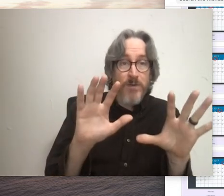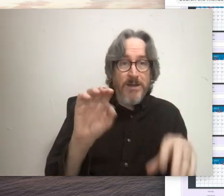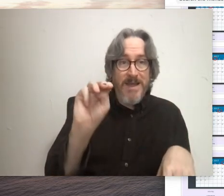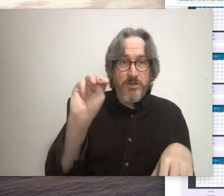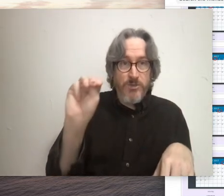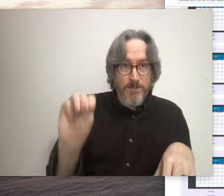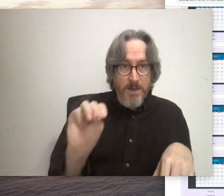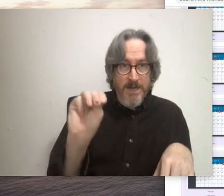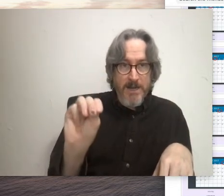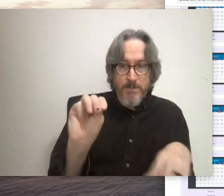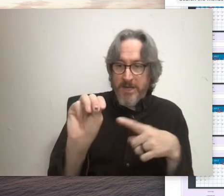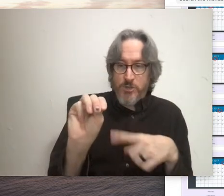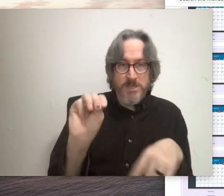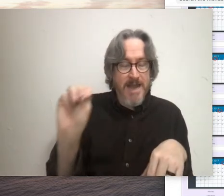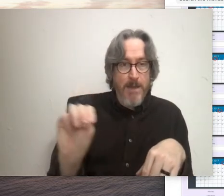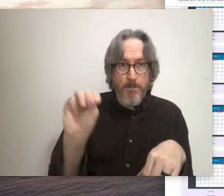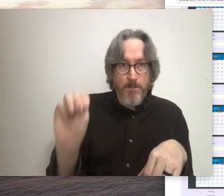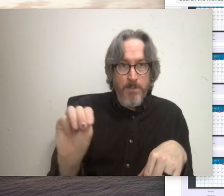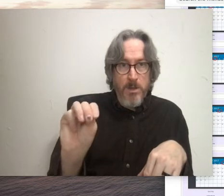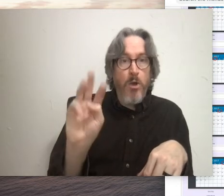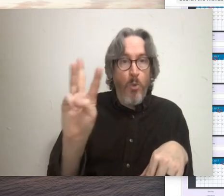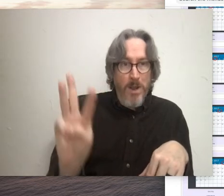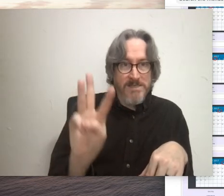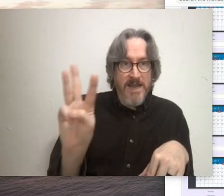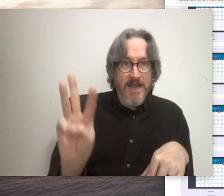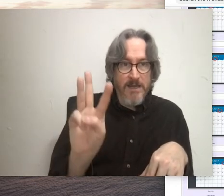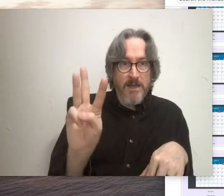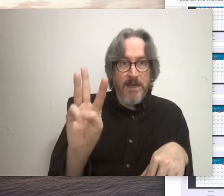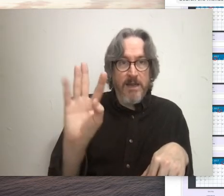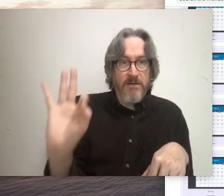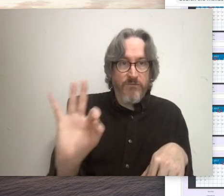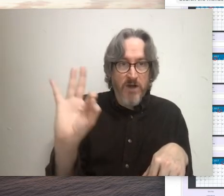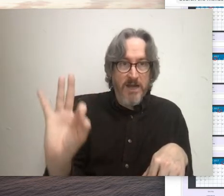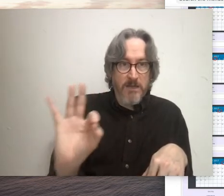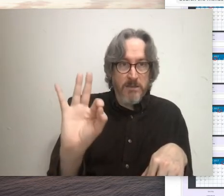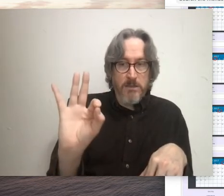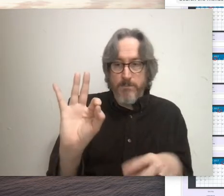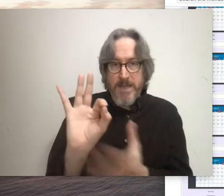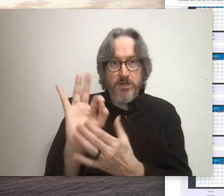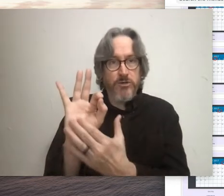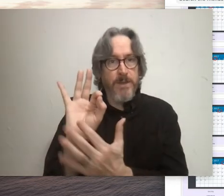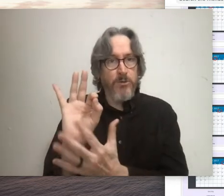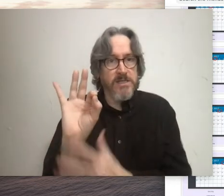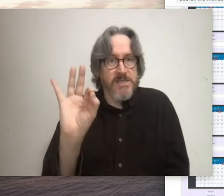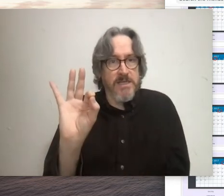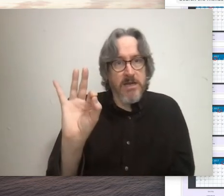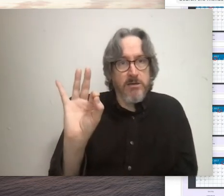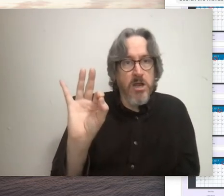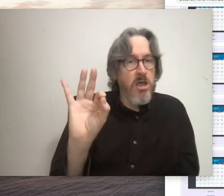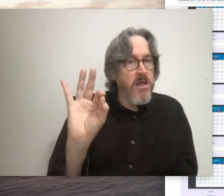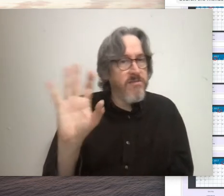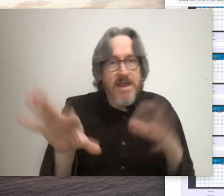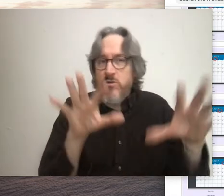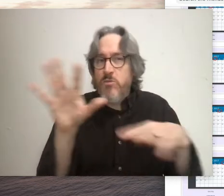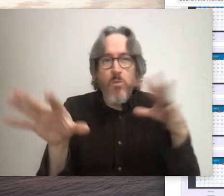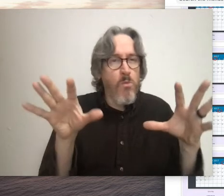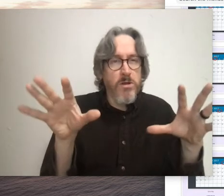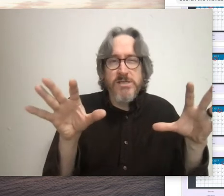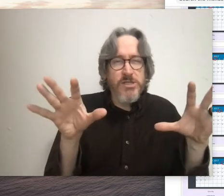I'm going to recommend doing Monday, make sure it's an M, Wednesday, and Friday. Make sure that people can see the letter.